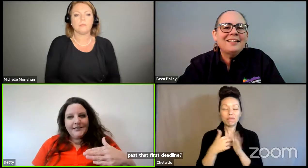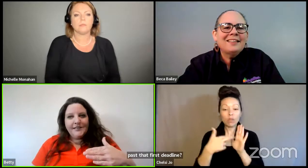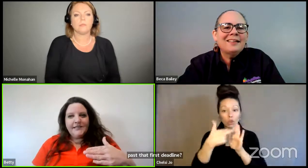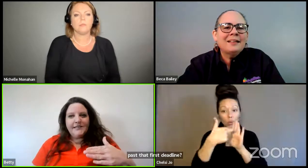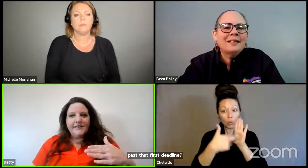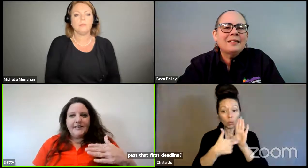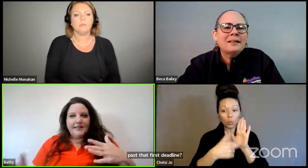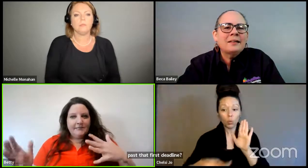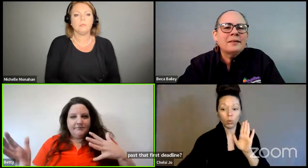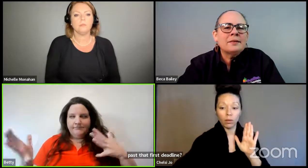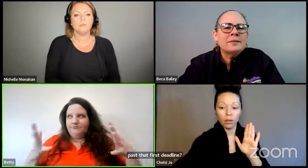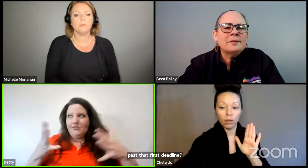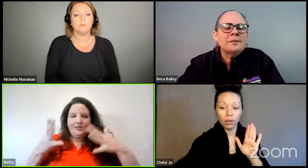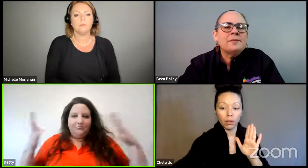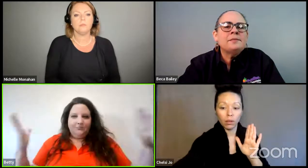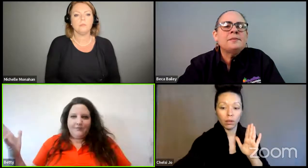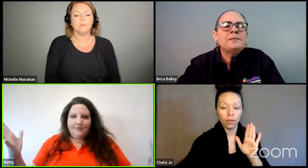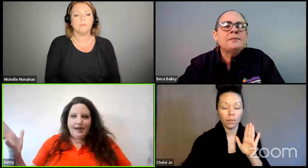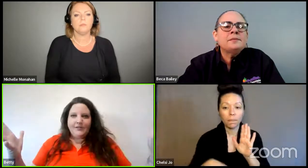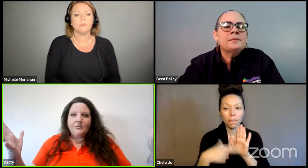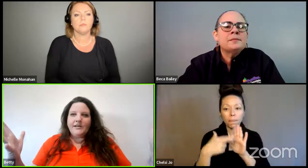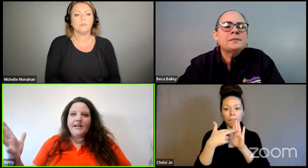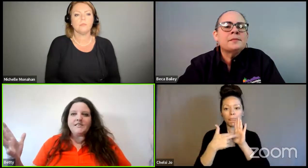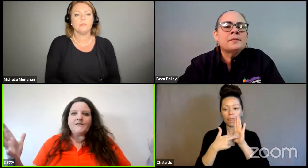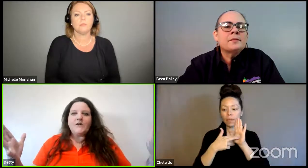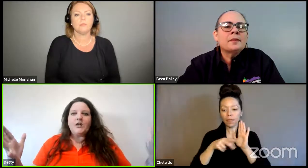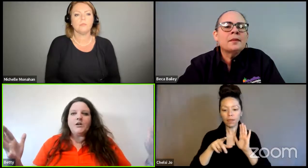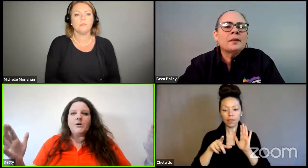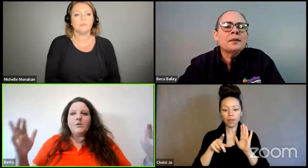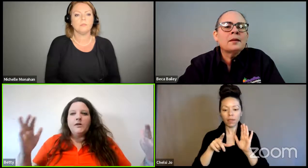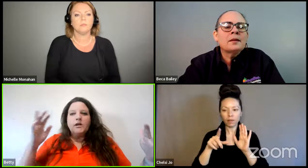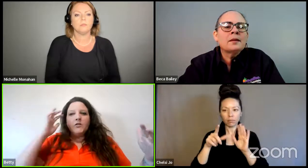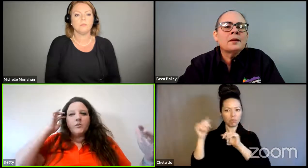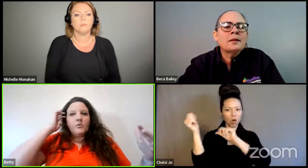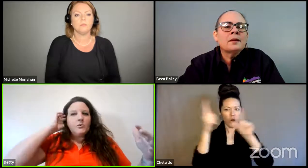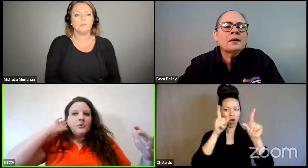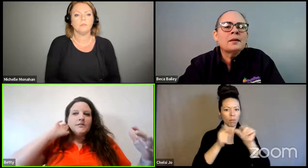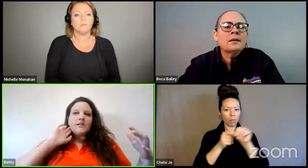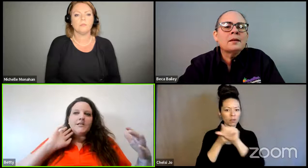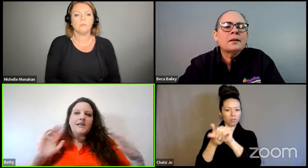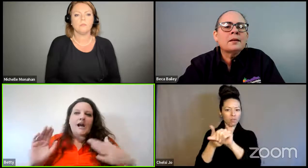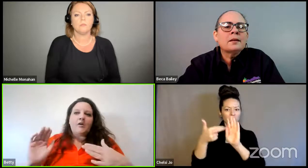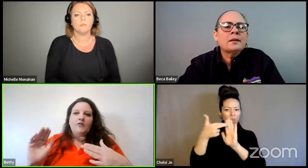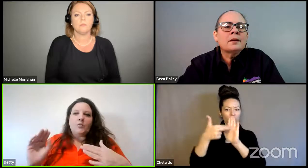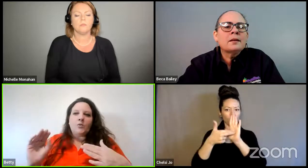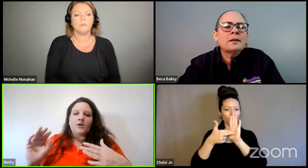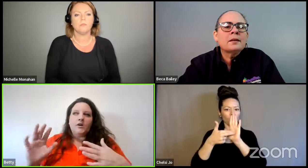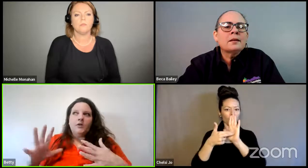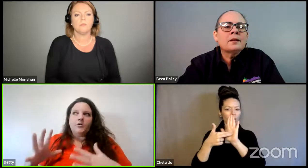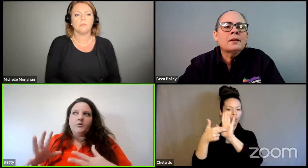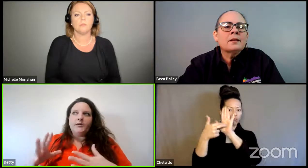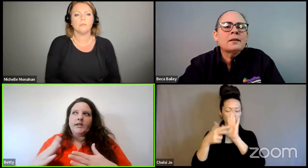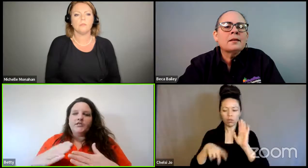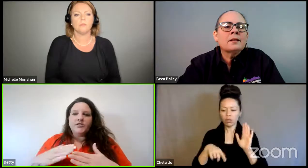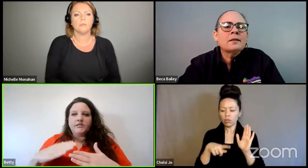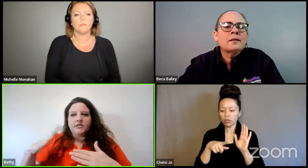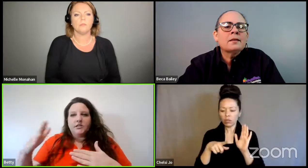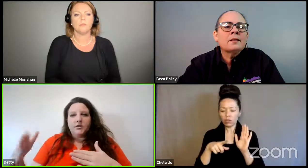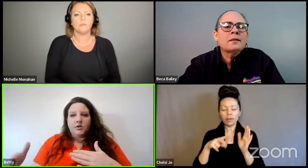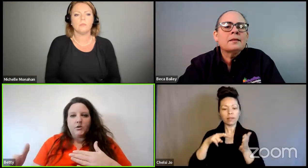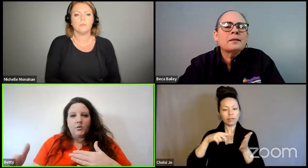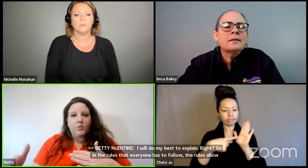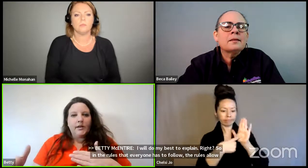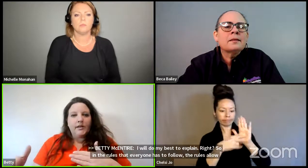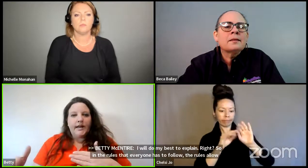rules that, everyone has to follow, the rules allow for appropriations